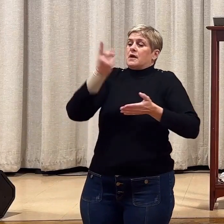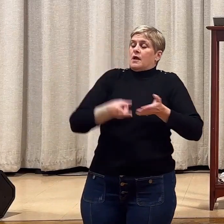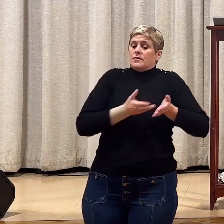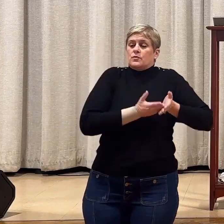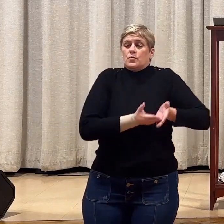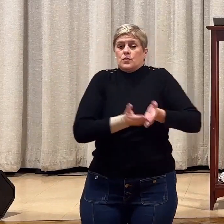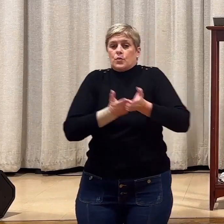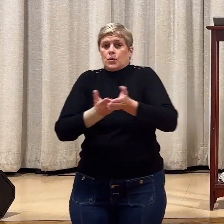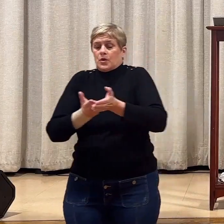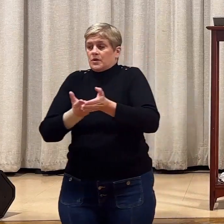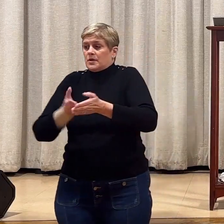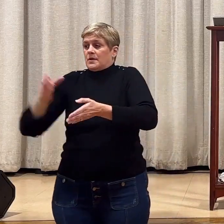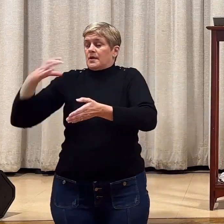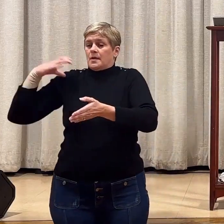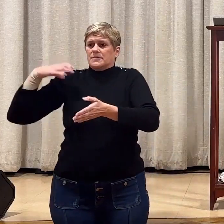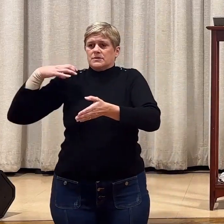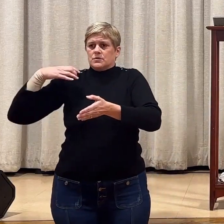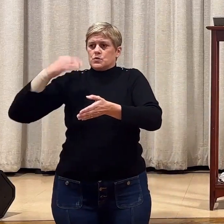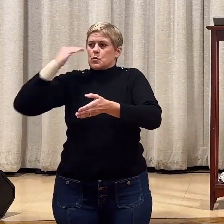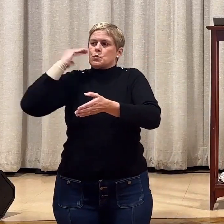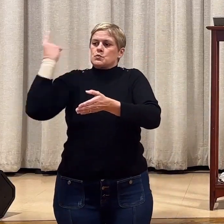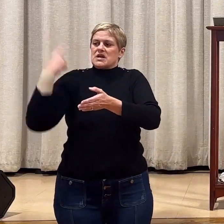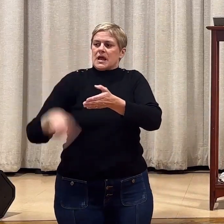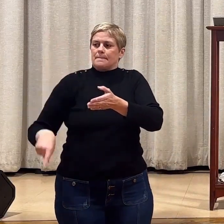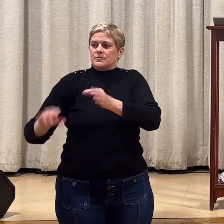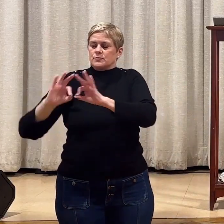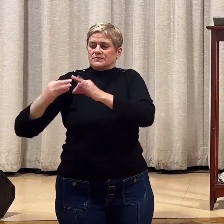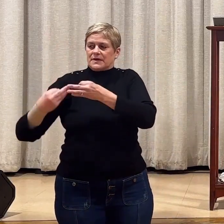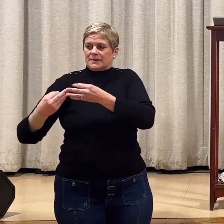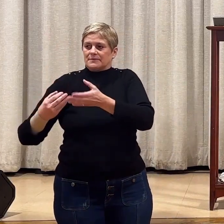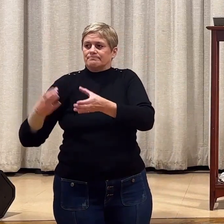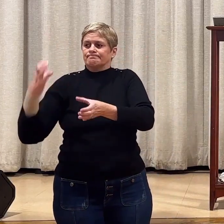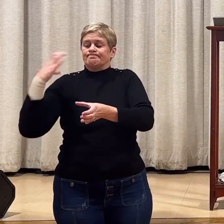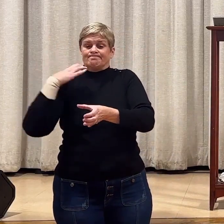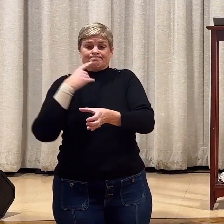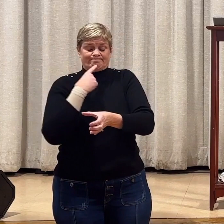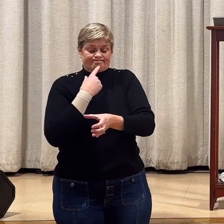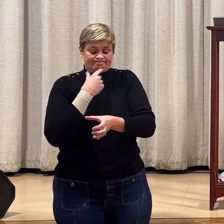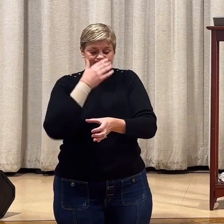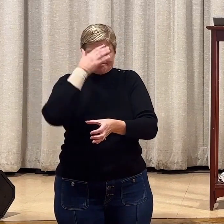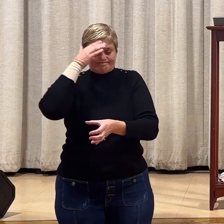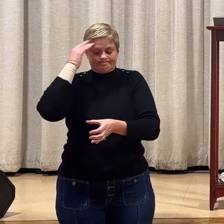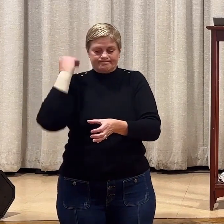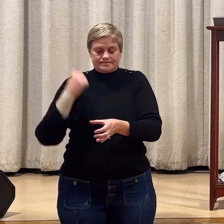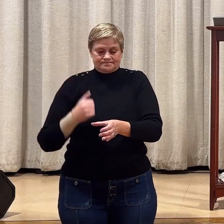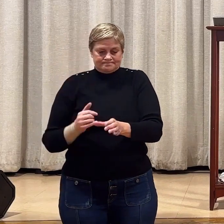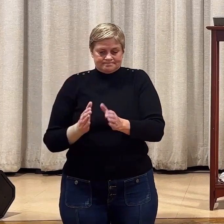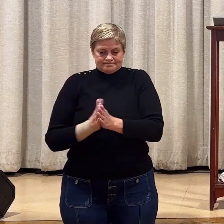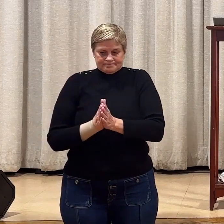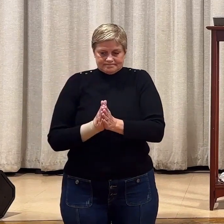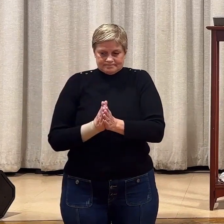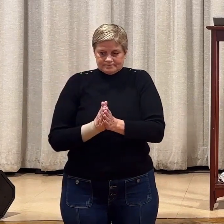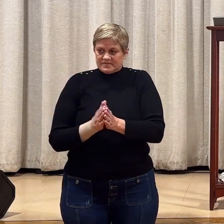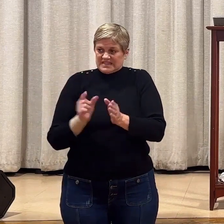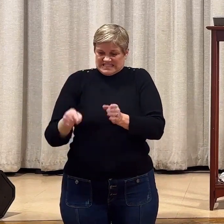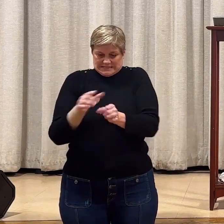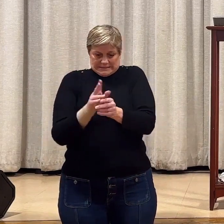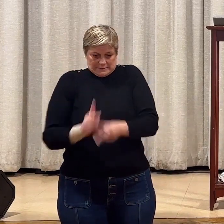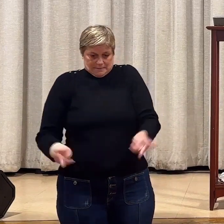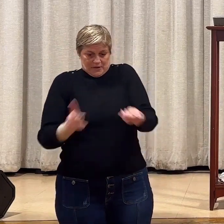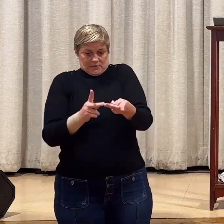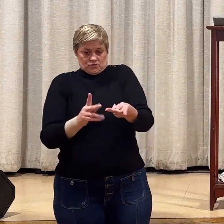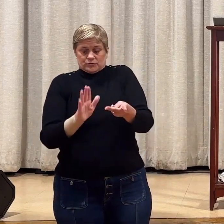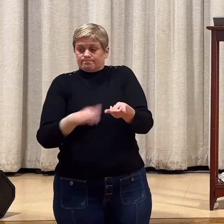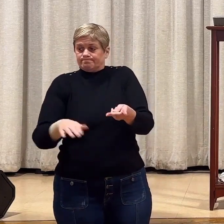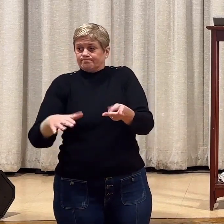through, the captain was aware of what happened to his family, and the captain told him that this was the spot as they were